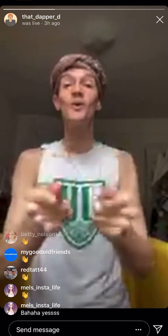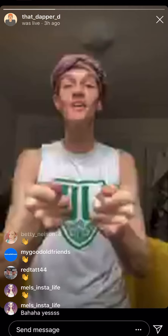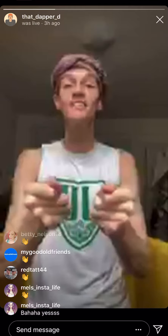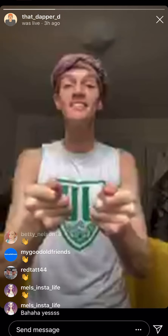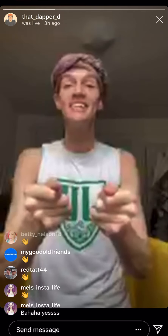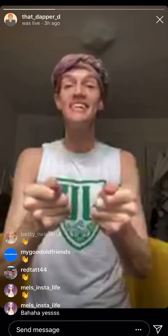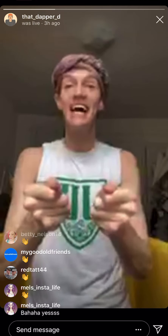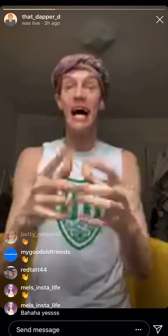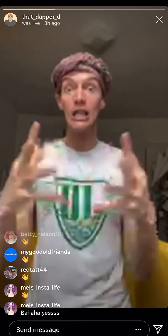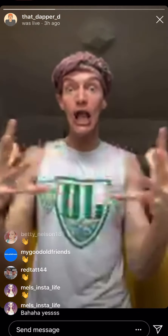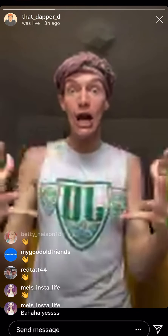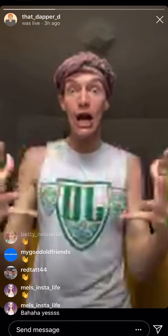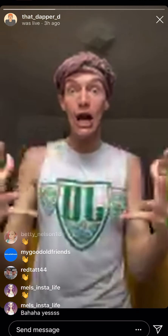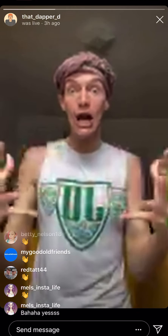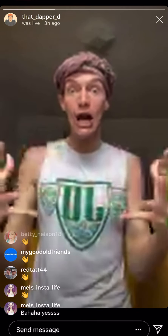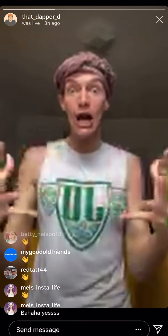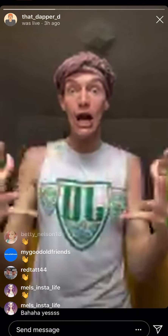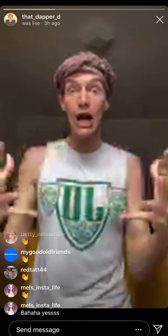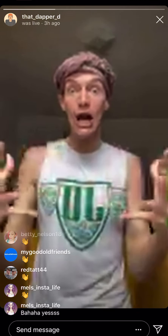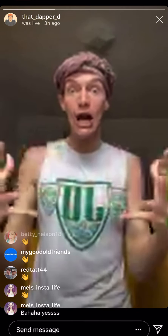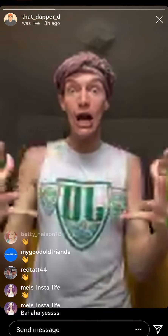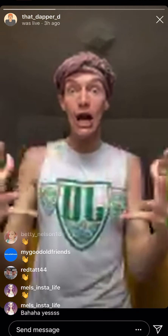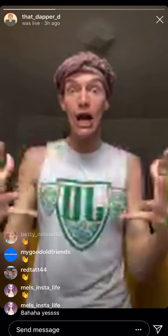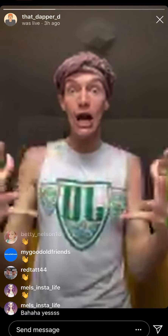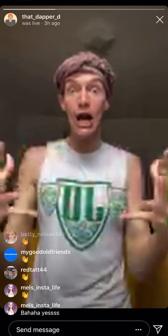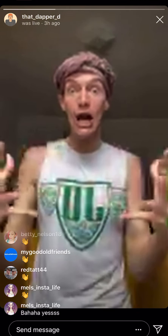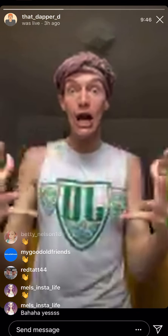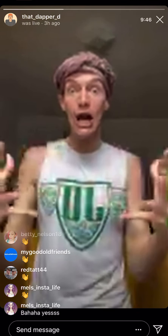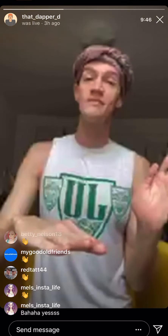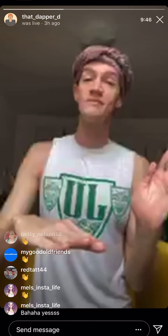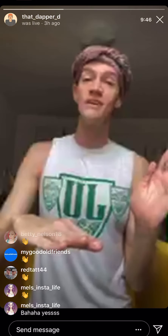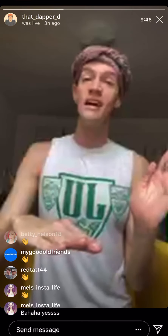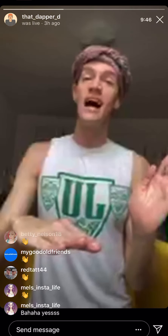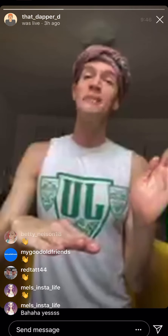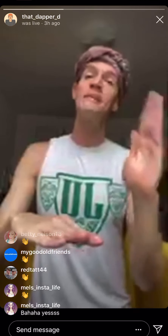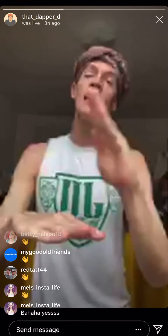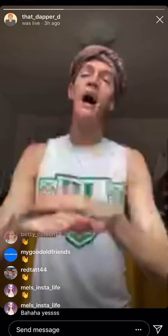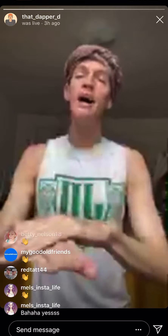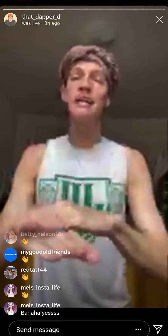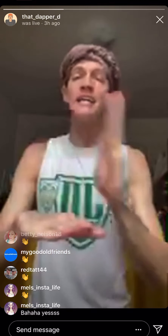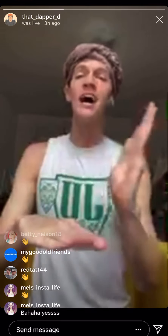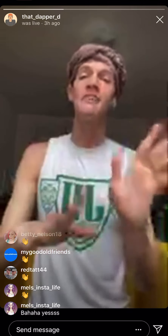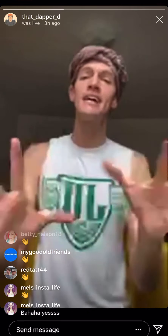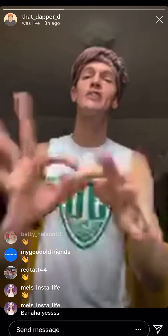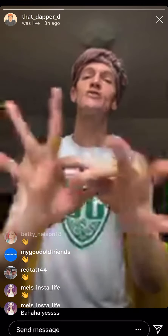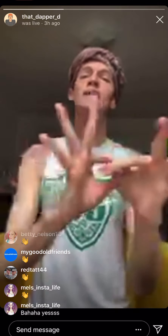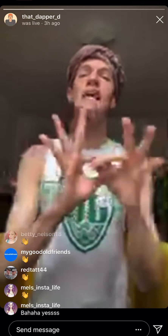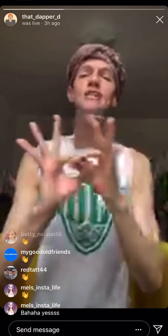a lot i'm in an on again off again relationship